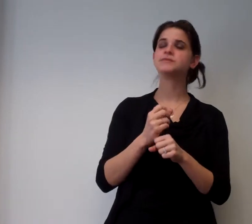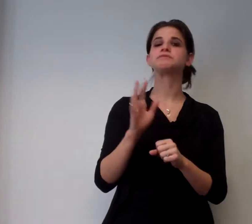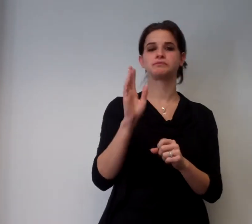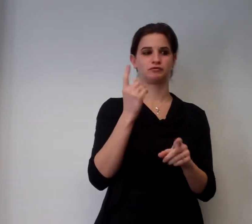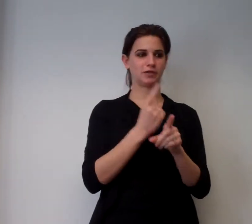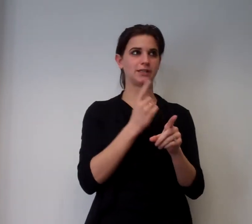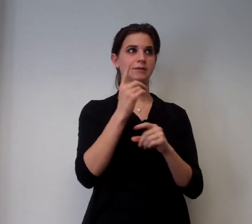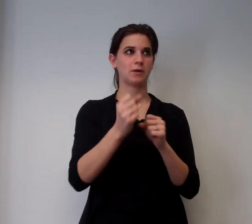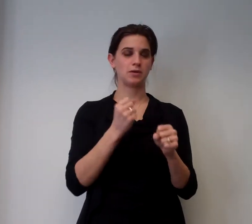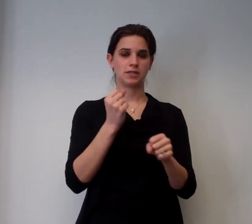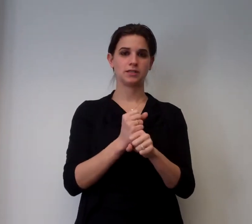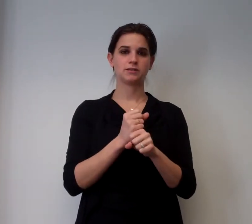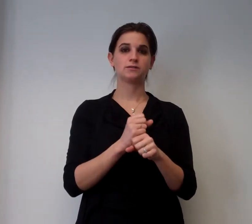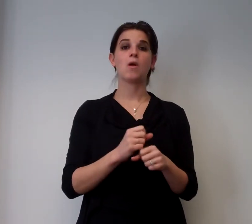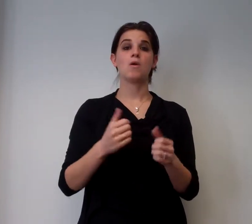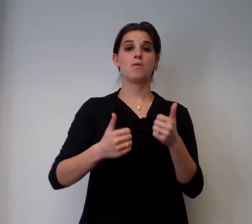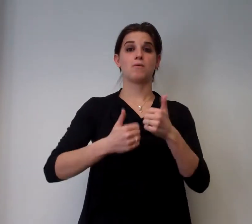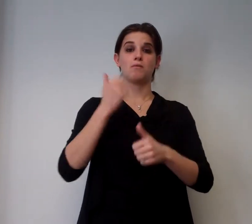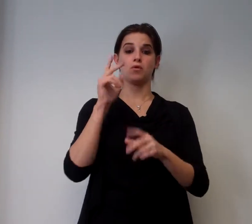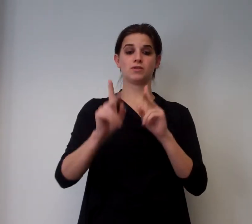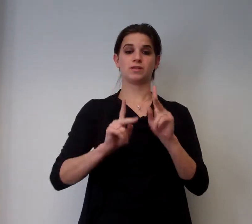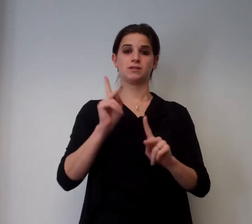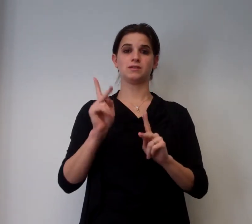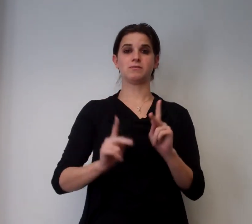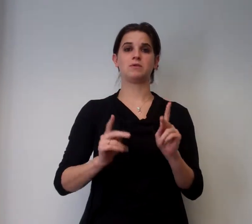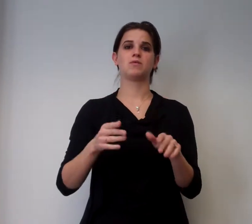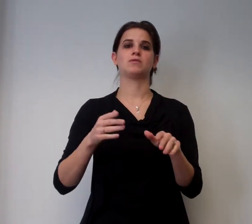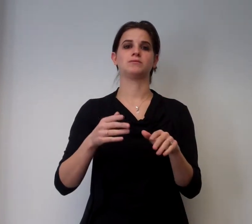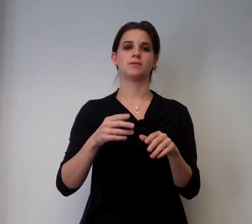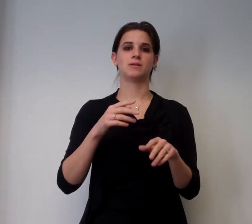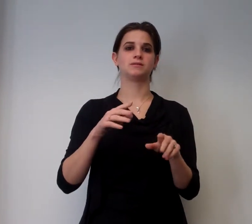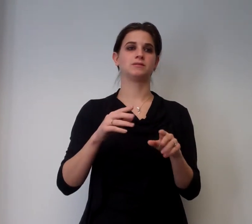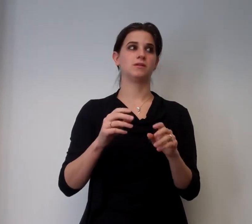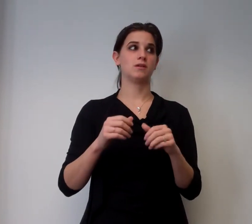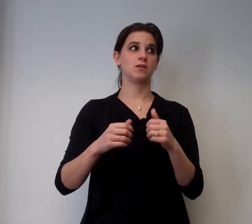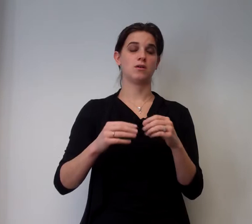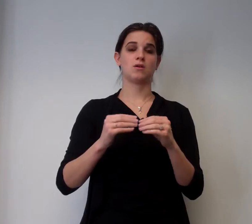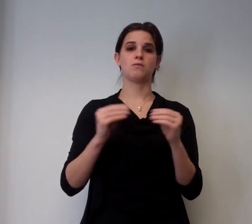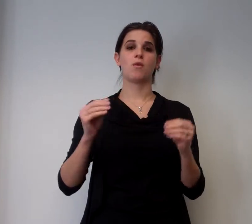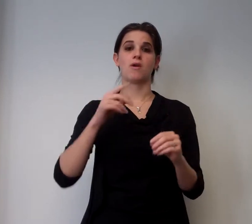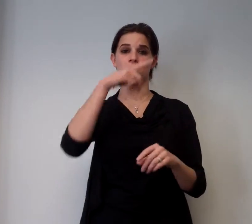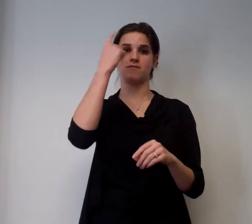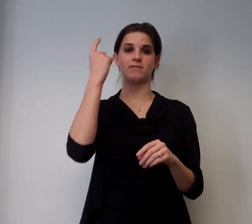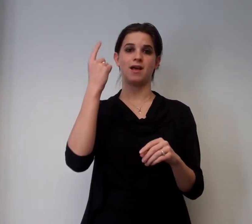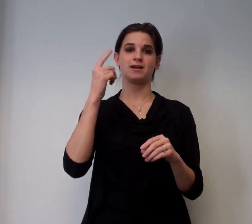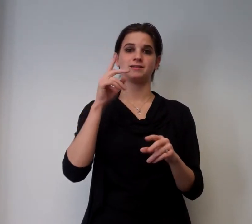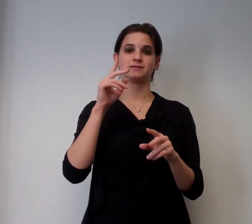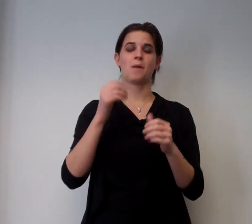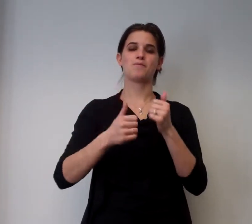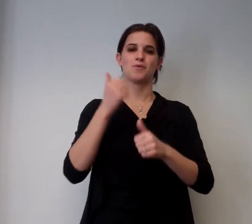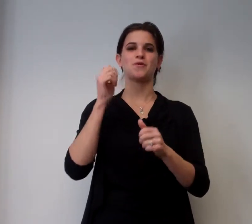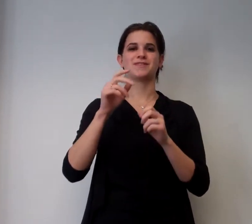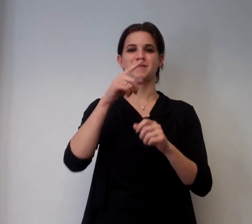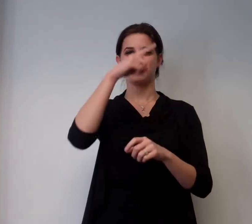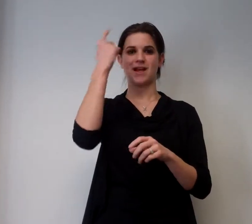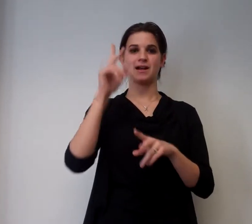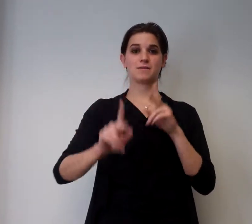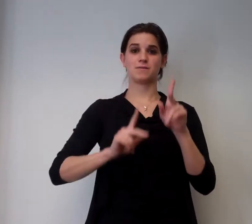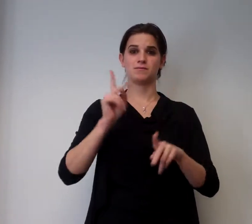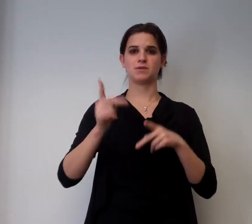buses. And that was quite a sacrifice. Why? More English Well, vowing. the bus was how they got around. For a